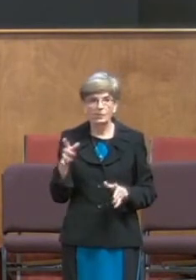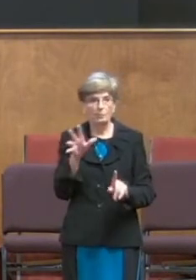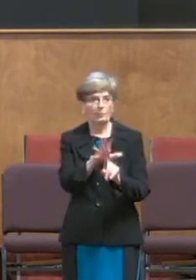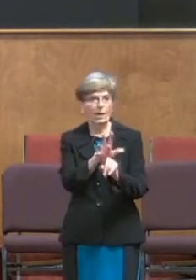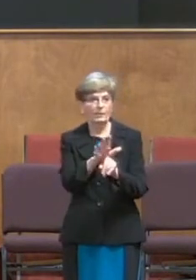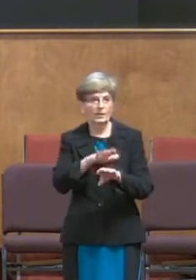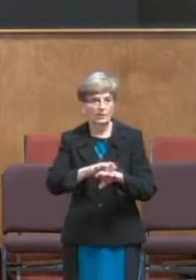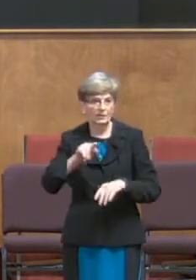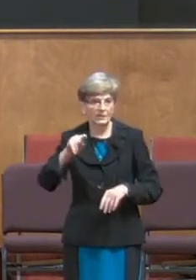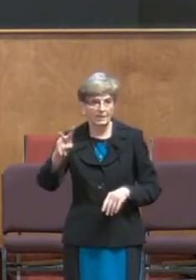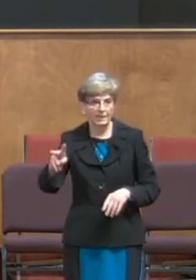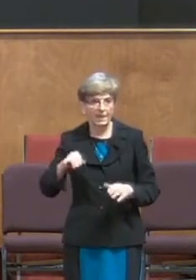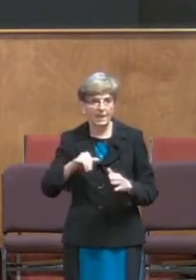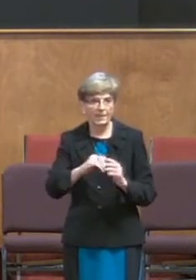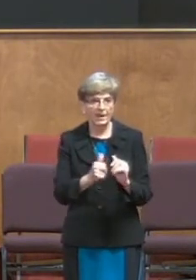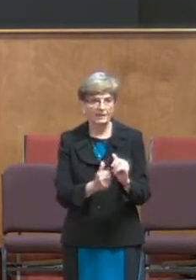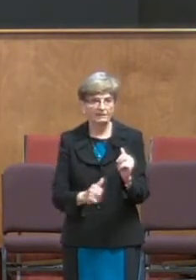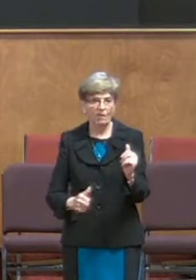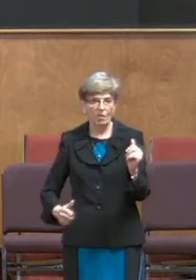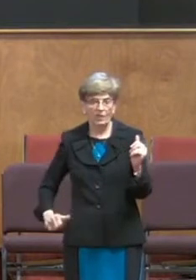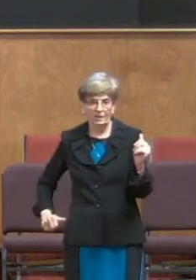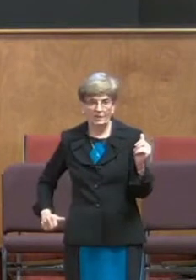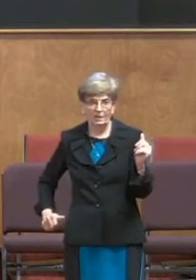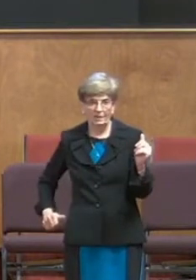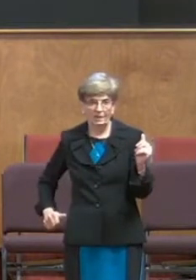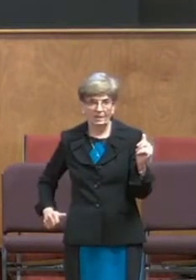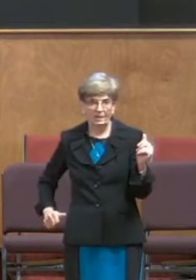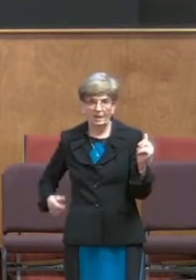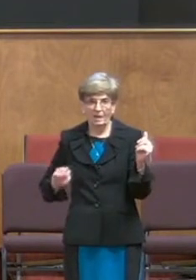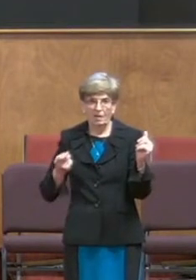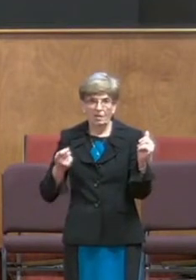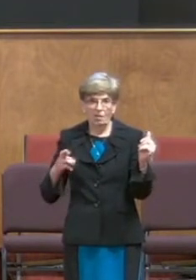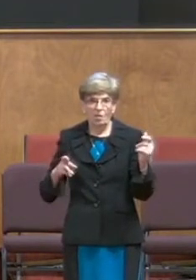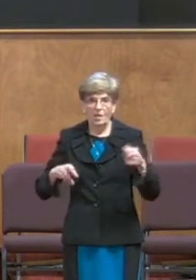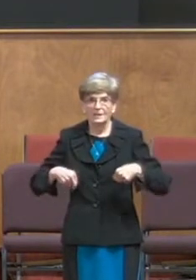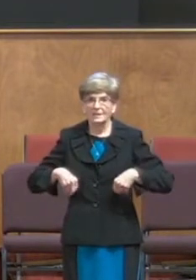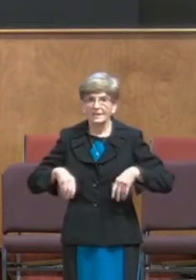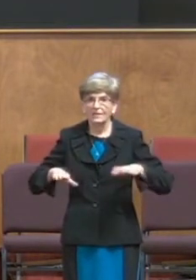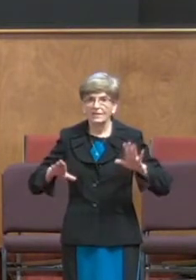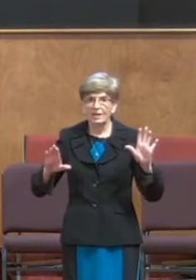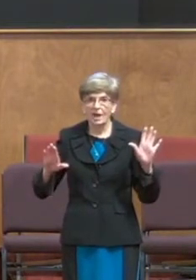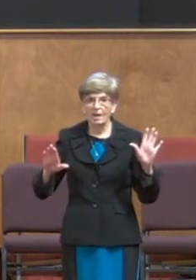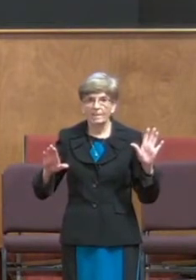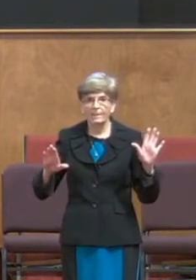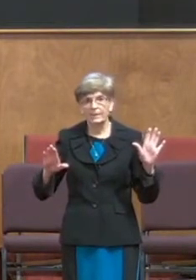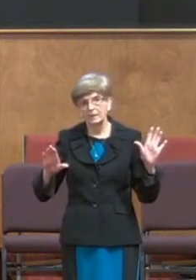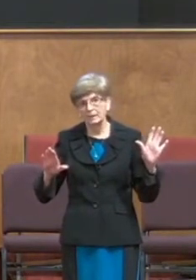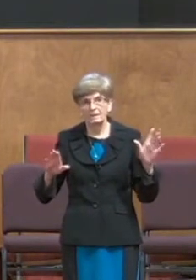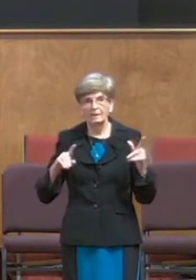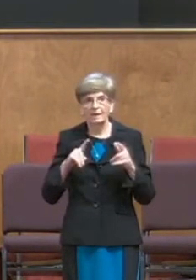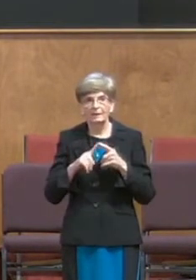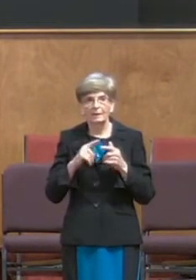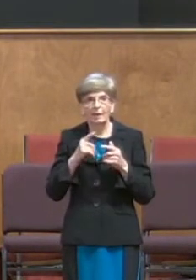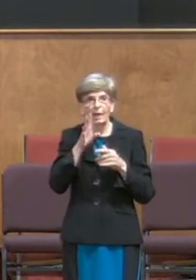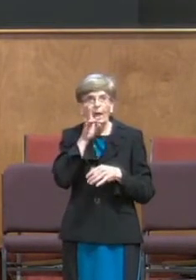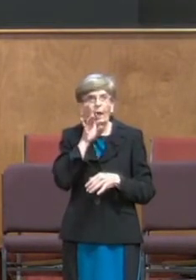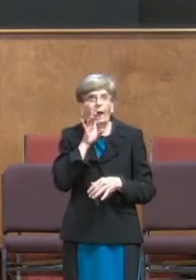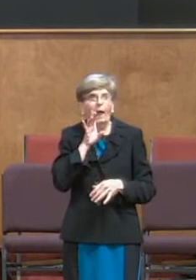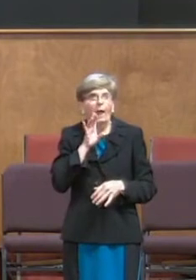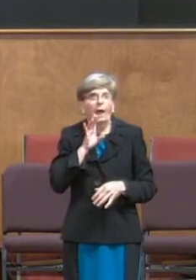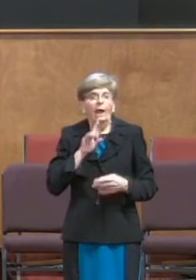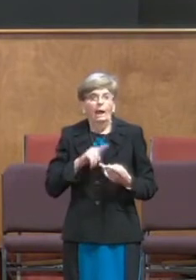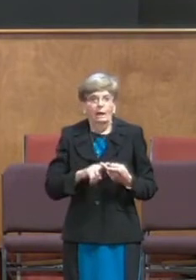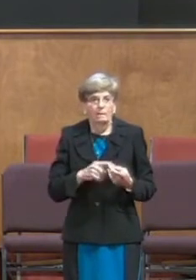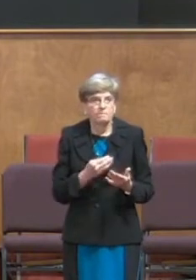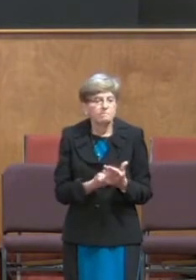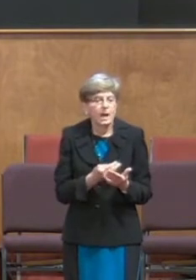has fallen away from the faith or who has succumbed to some great temptation in their life, lust or